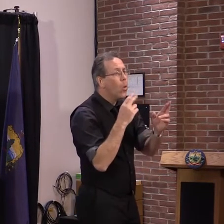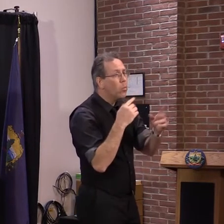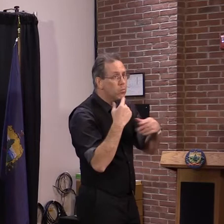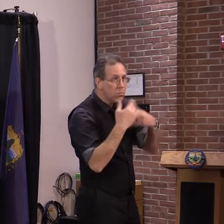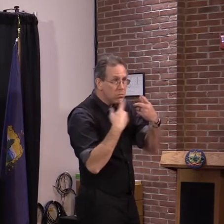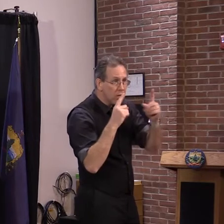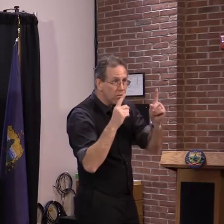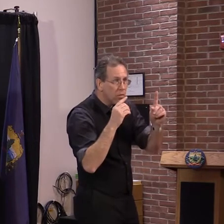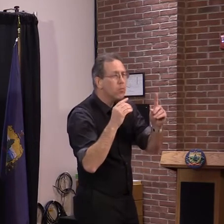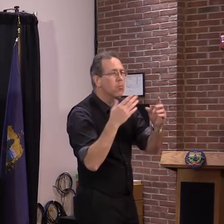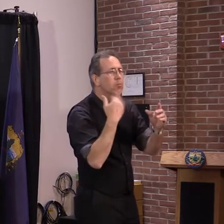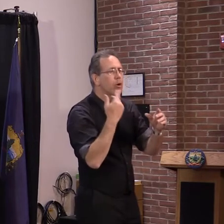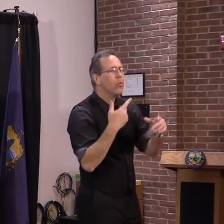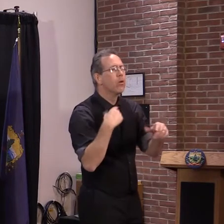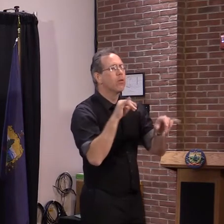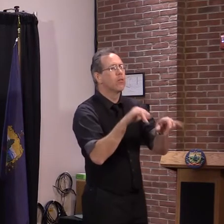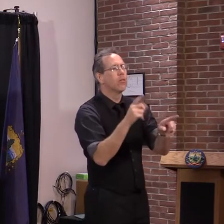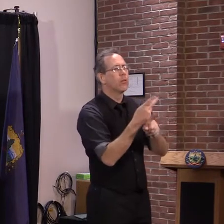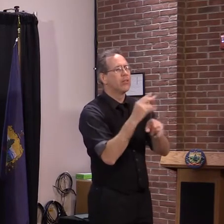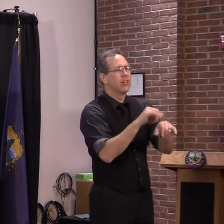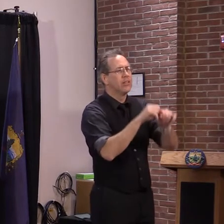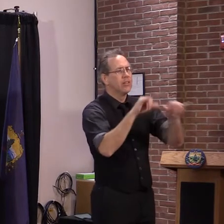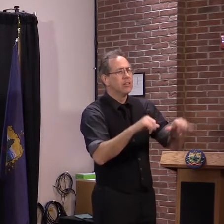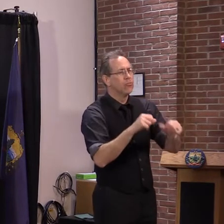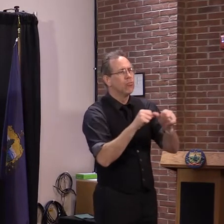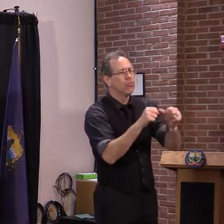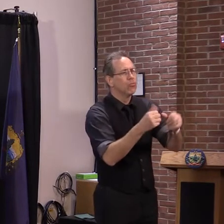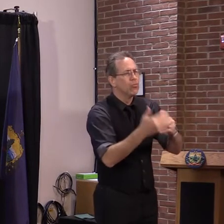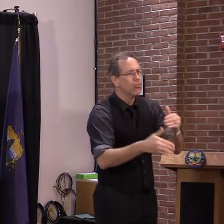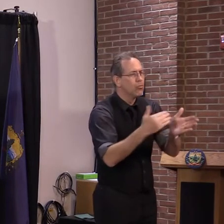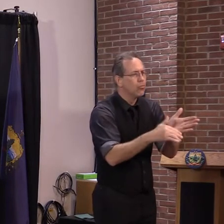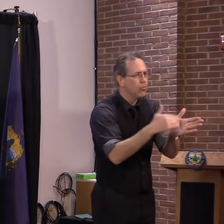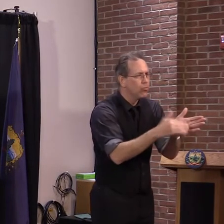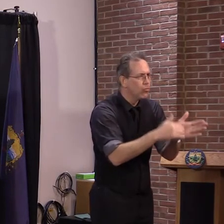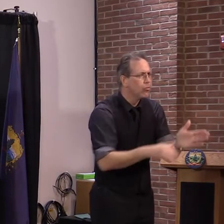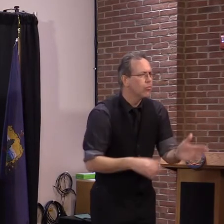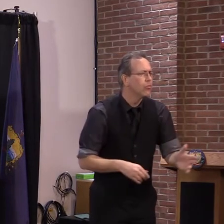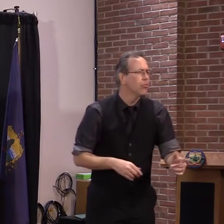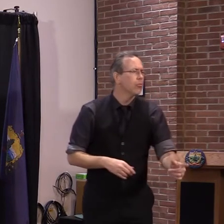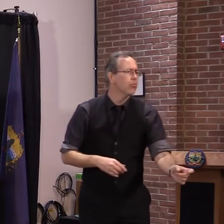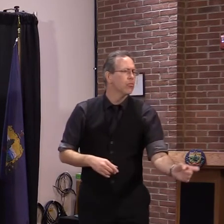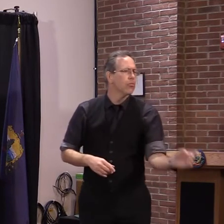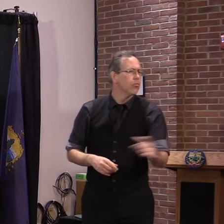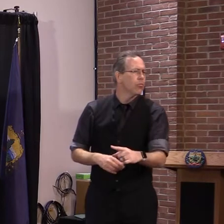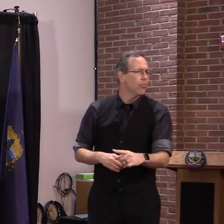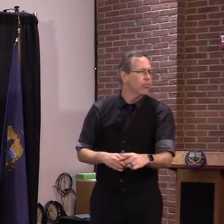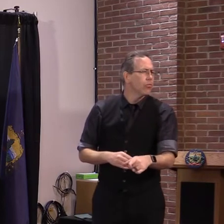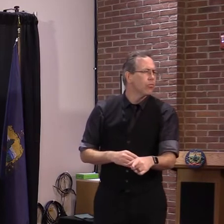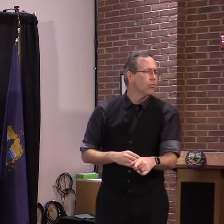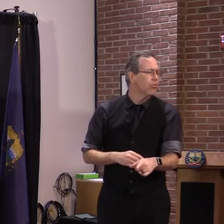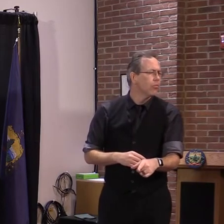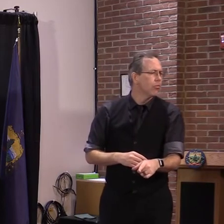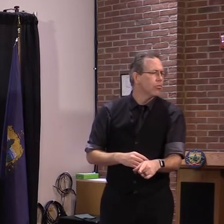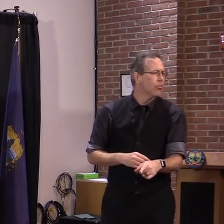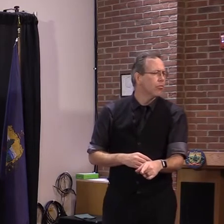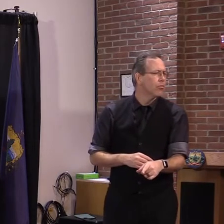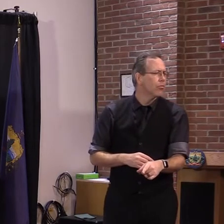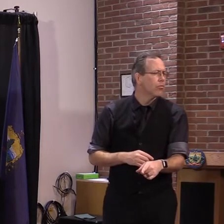happen. Commissioner, do you see it as the saturation patrols being a successful initiative?